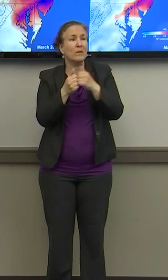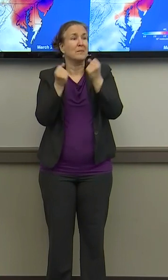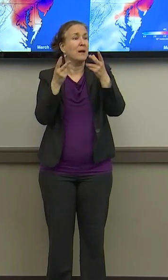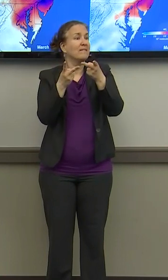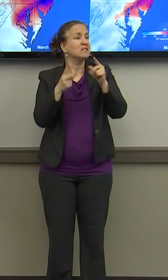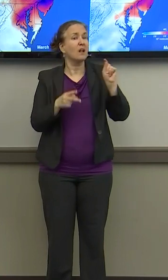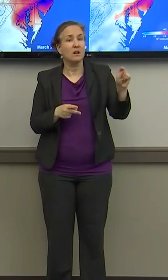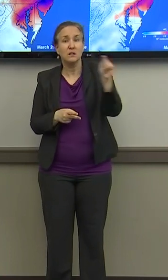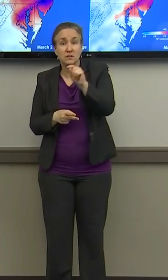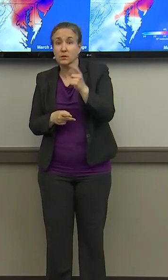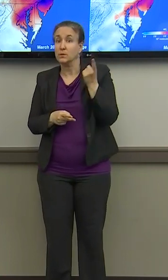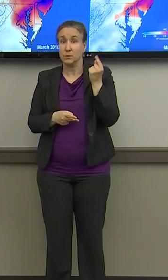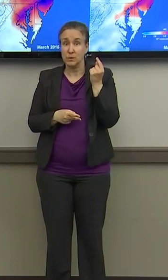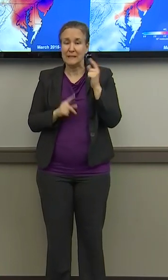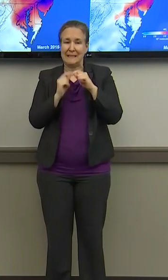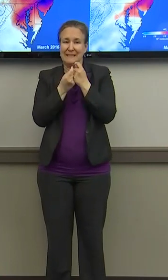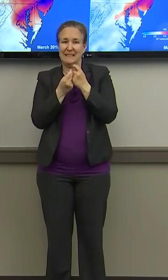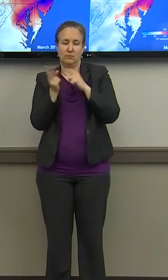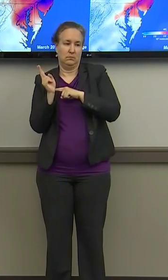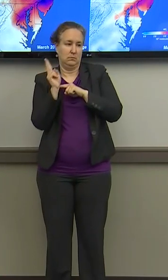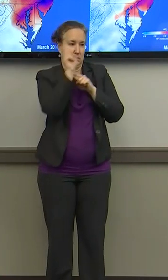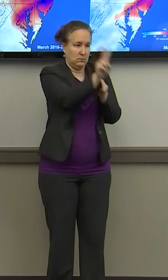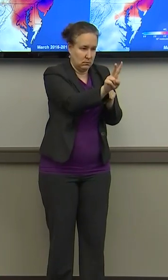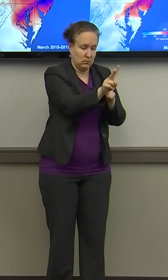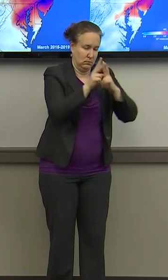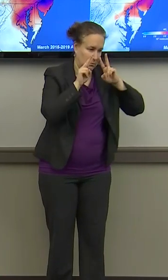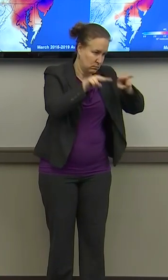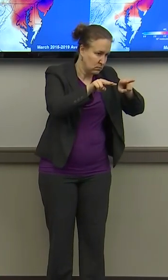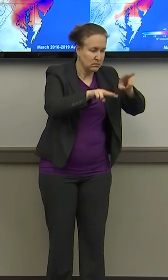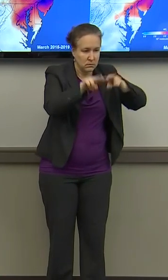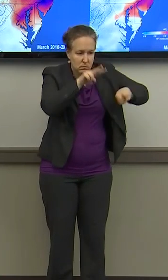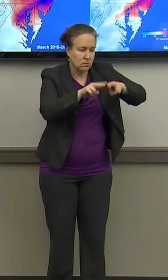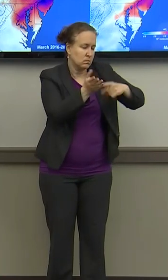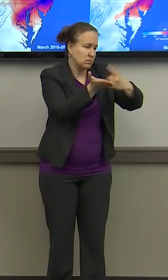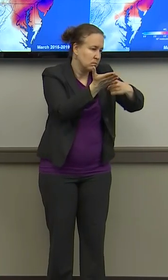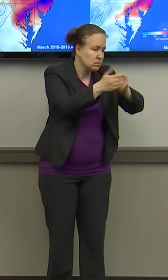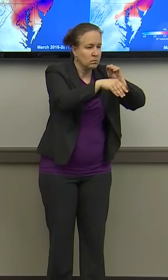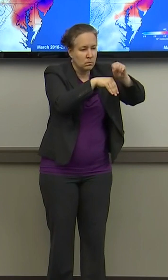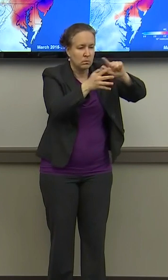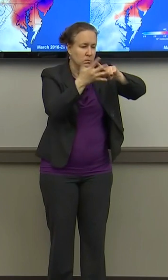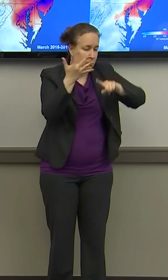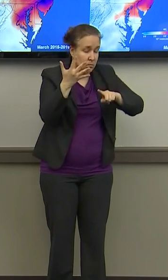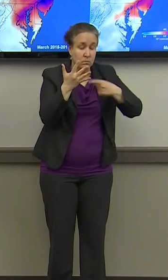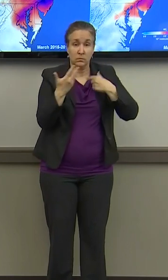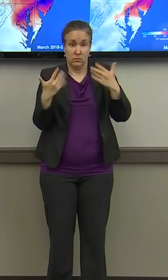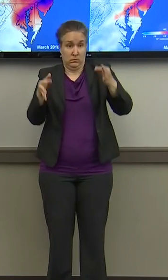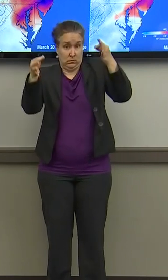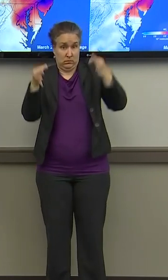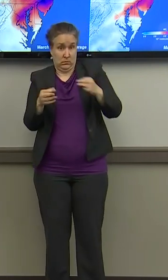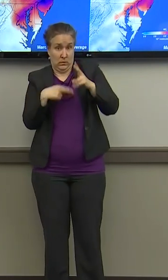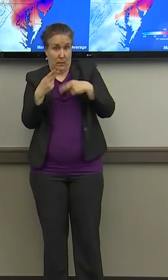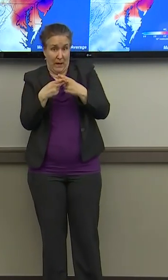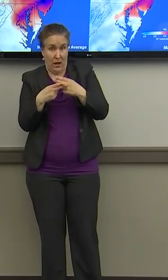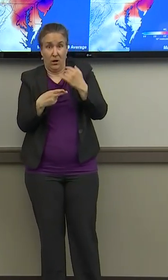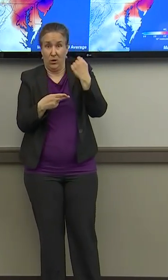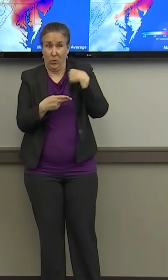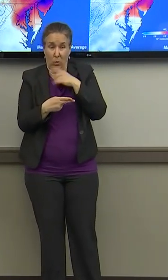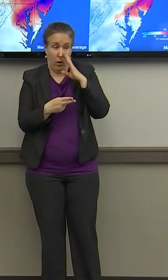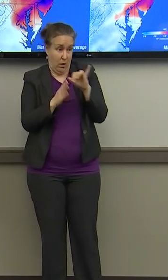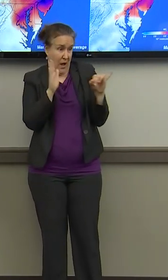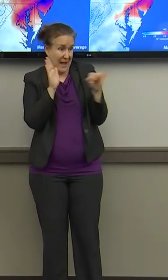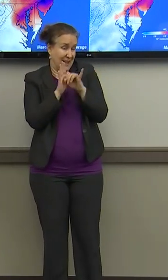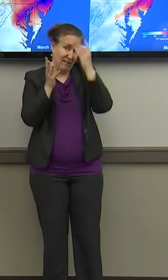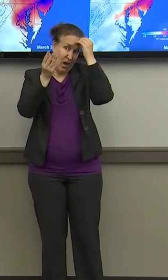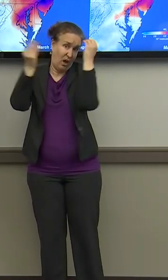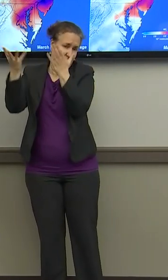facilities. We are sending teams out into some of our facilities. We have not yet made a decision about whether we will identify